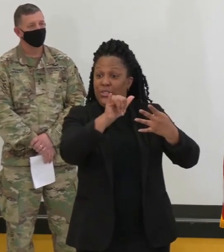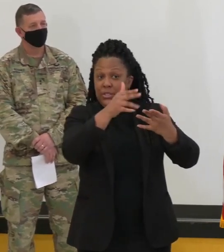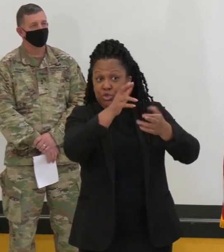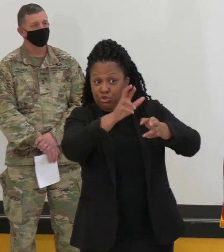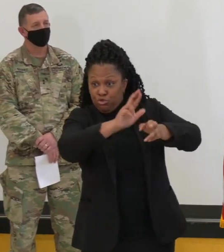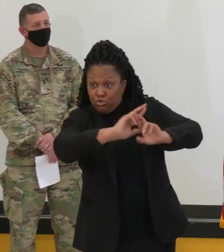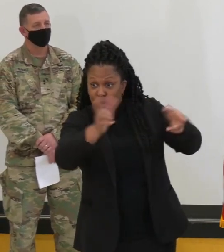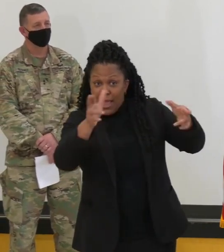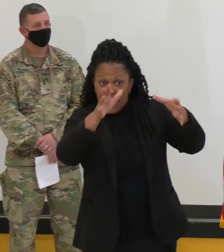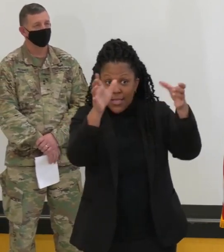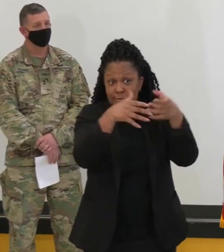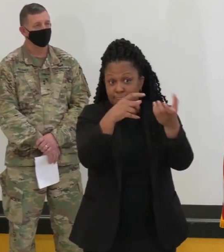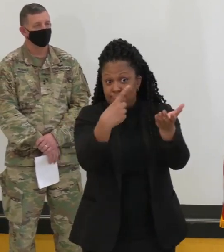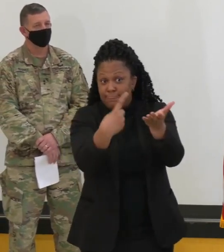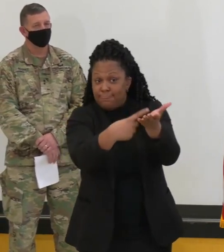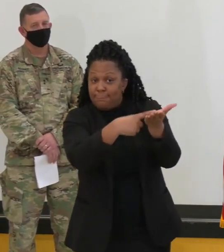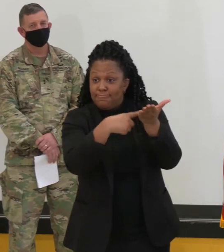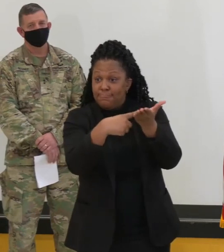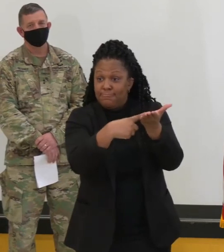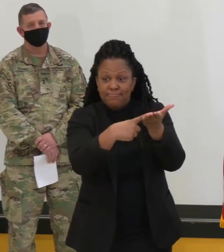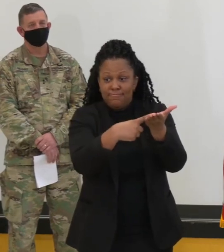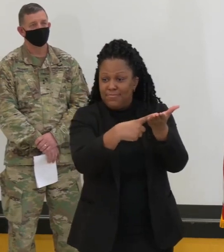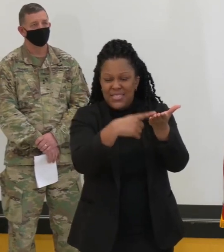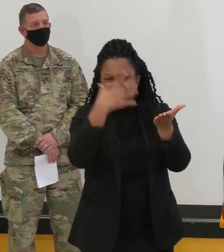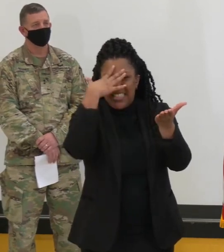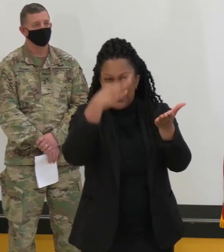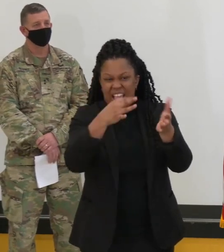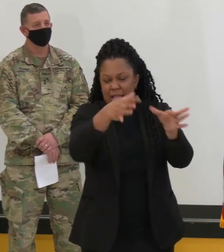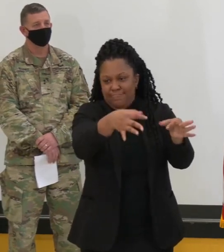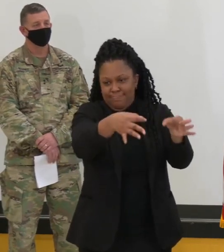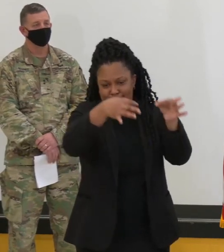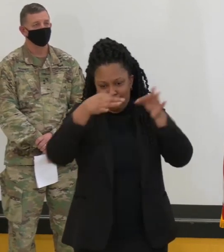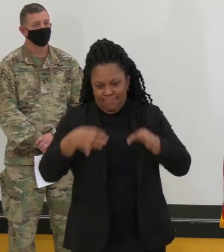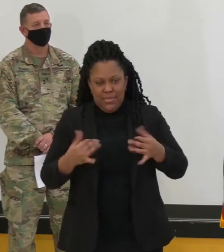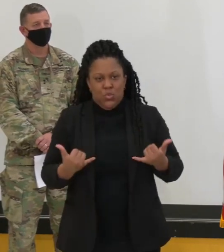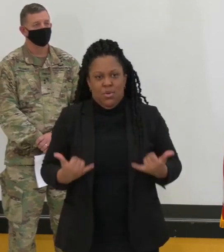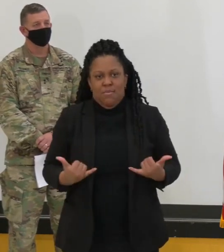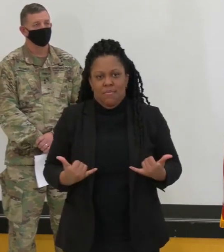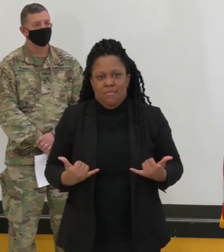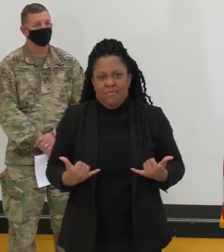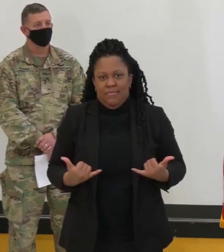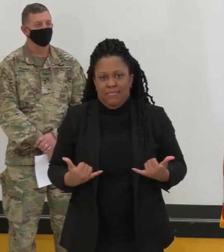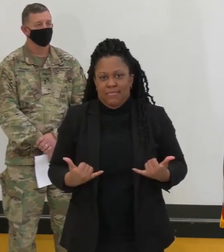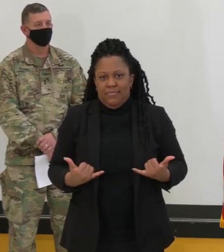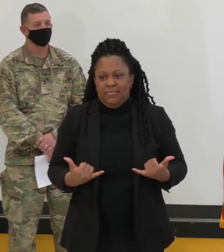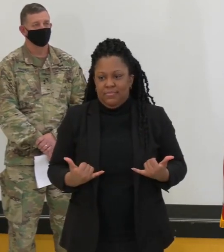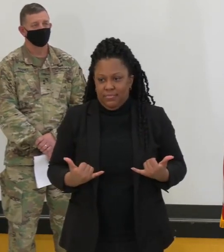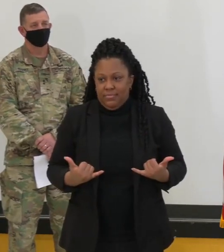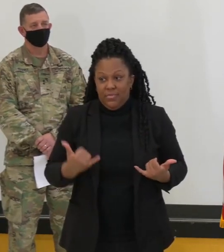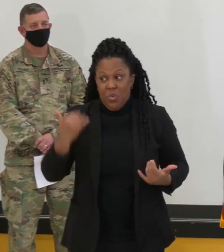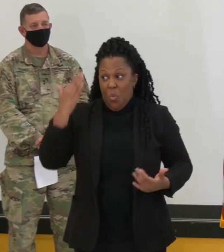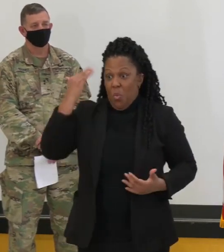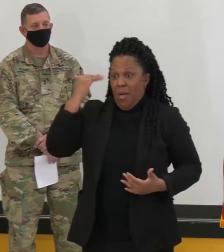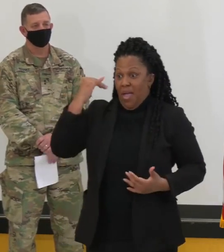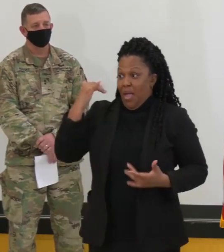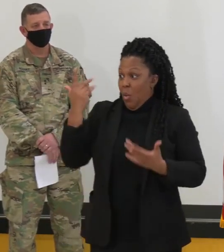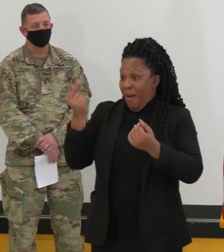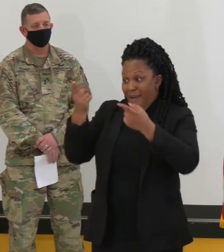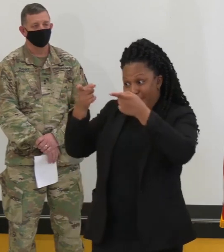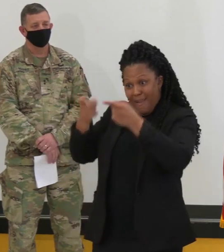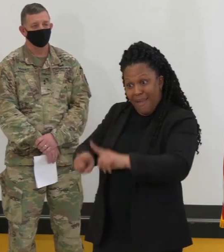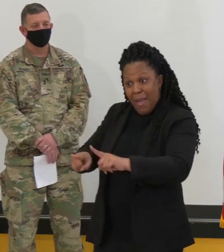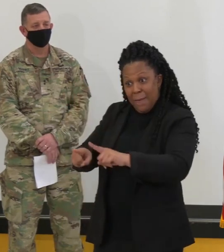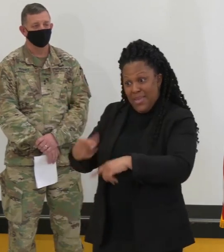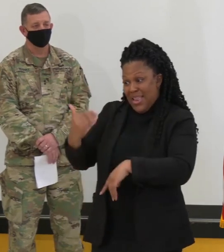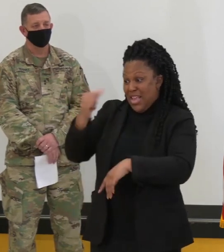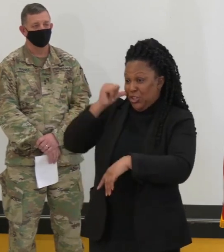faster into phase three for reasons that are similar but different at the same time from what happened with our planning effort on Operation